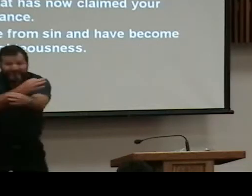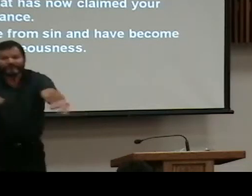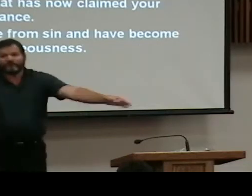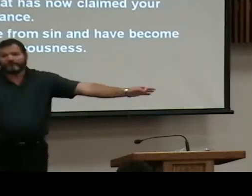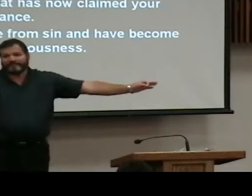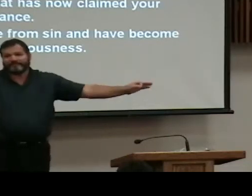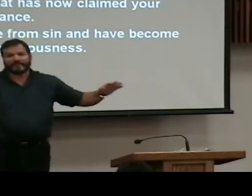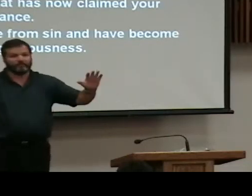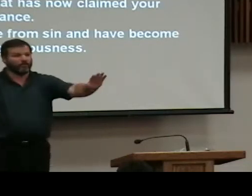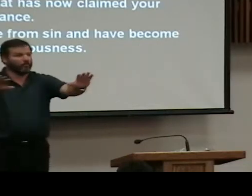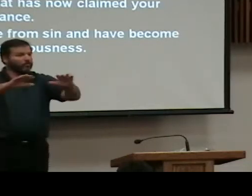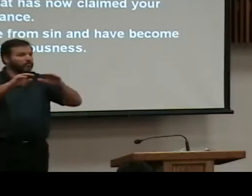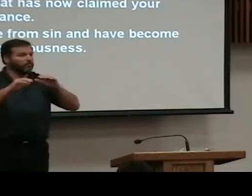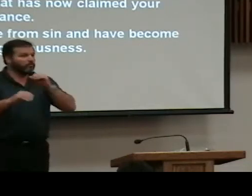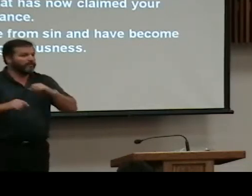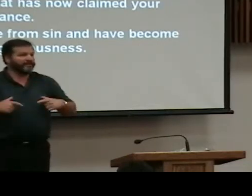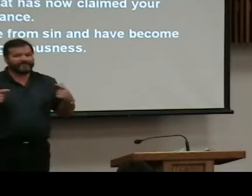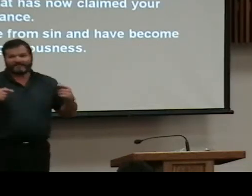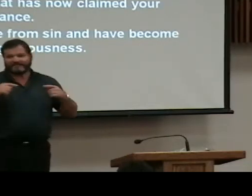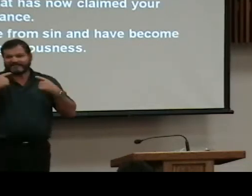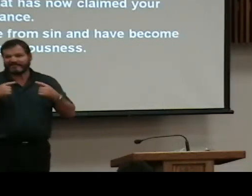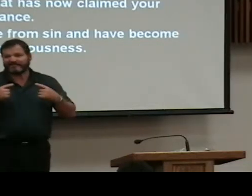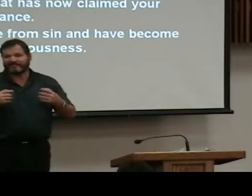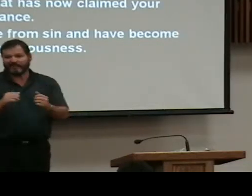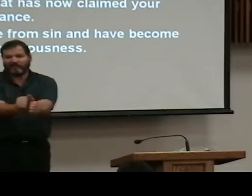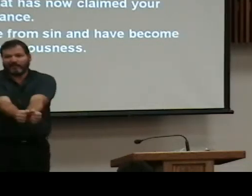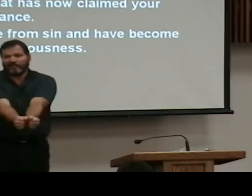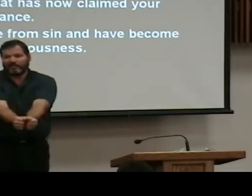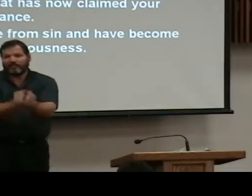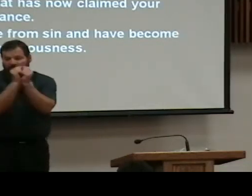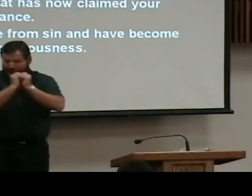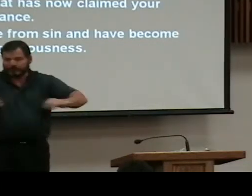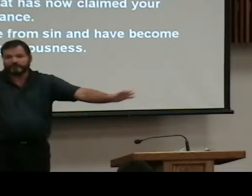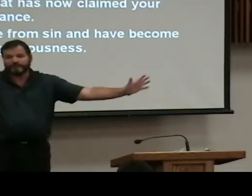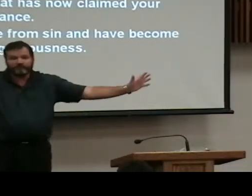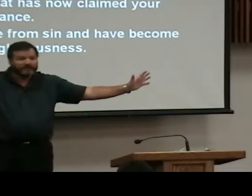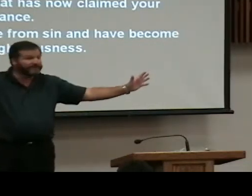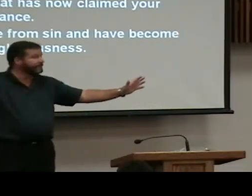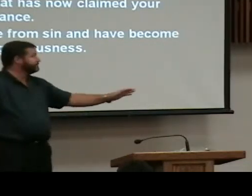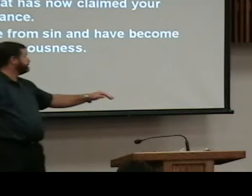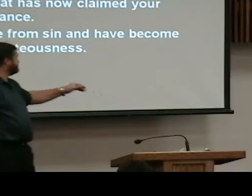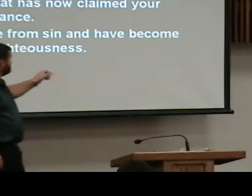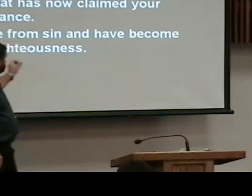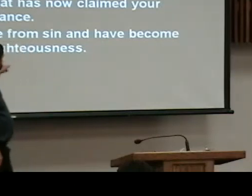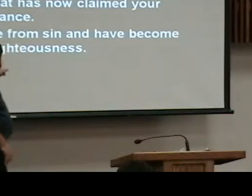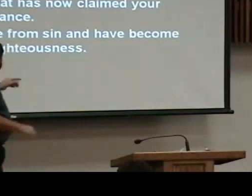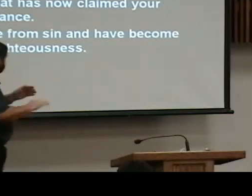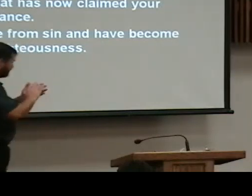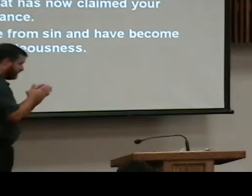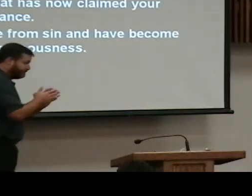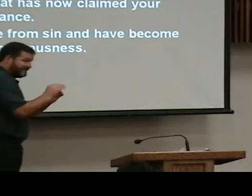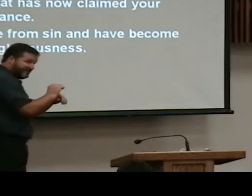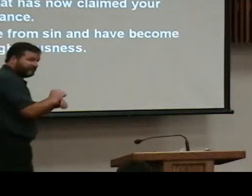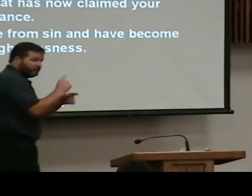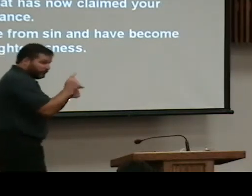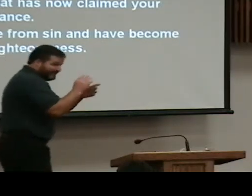You have been set free from sin. And you become slaves to